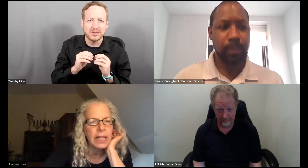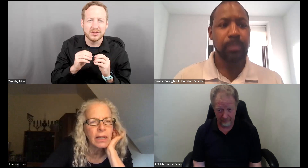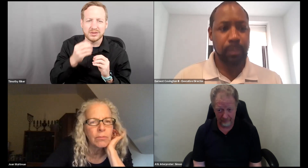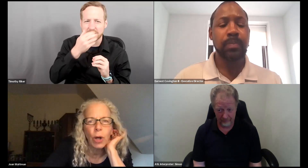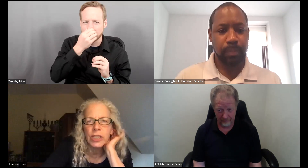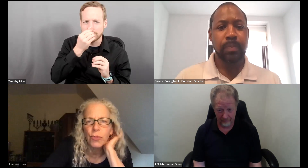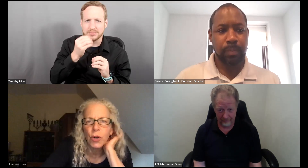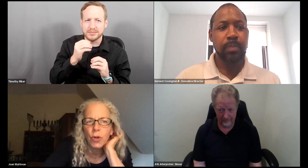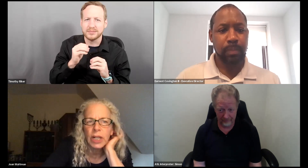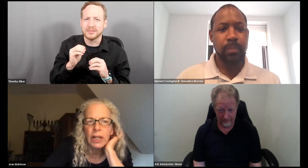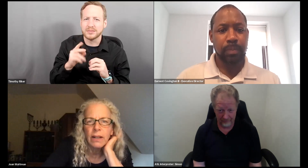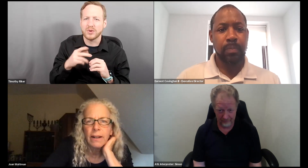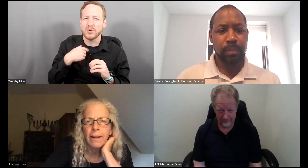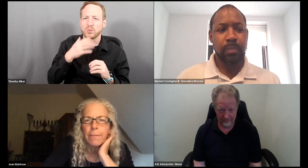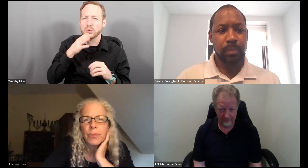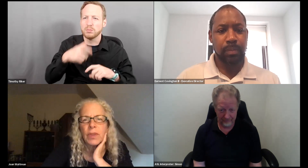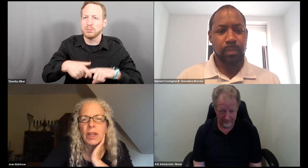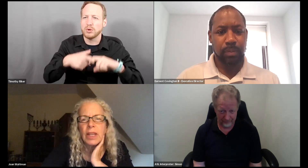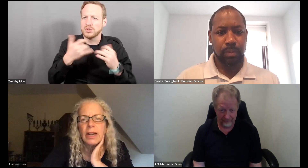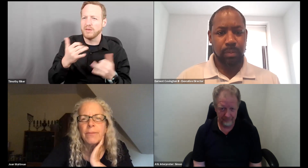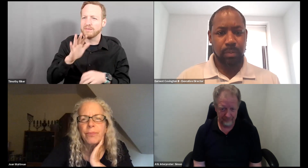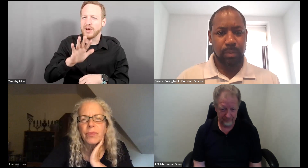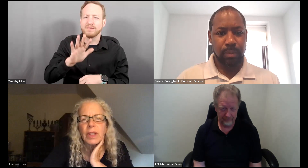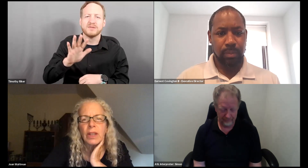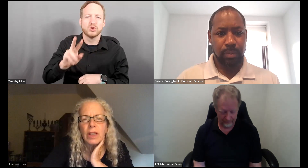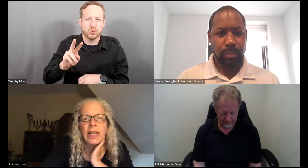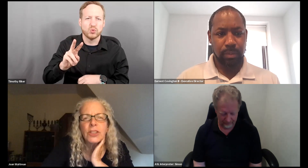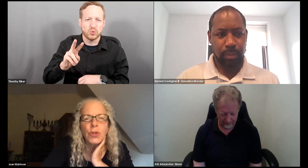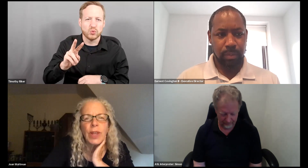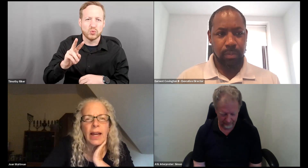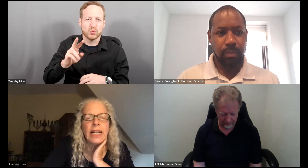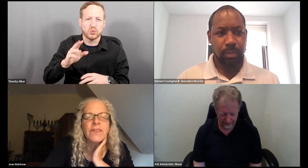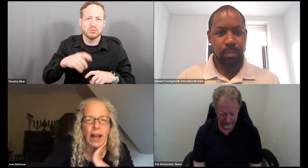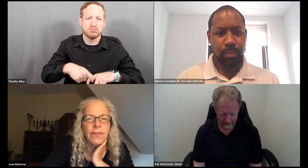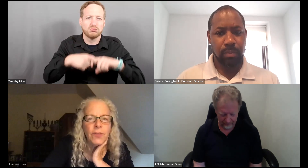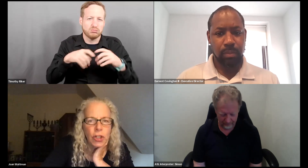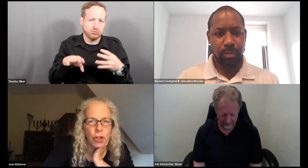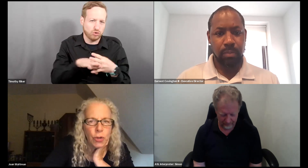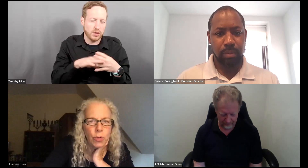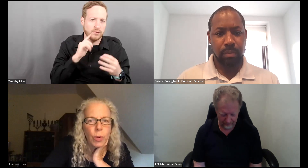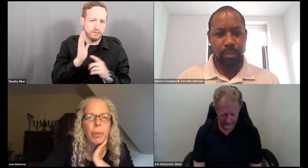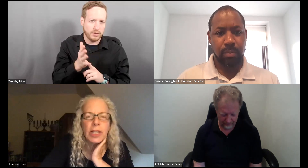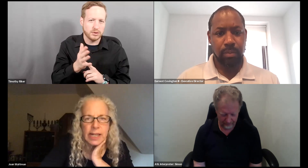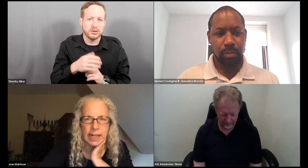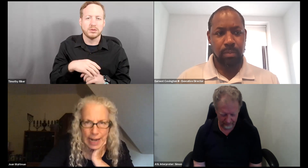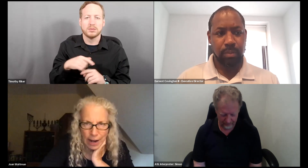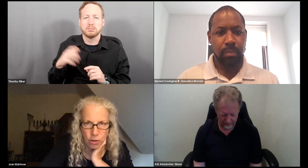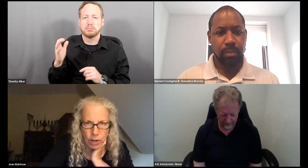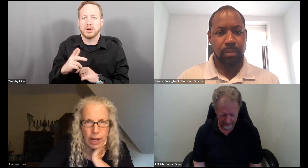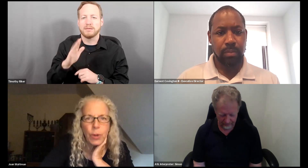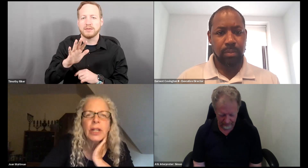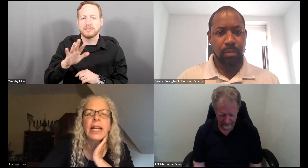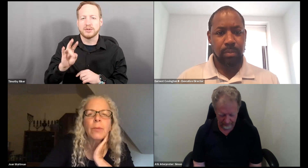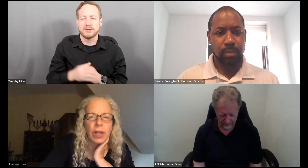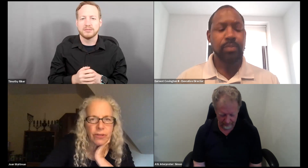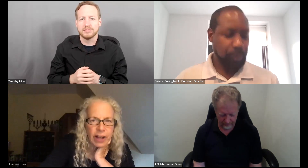the meeting, pause the recording? Yes. Yeah. Let's do that. It's 5:52. We're pausing it now,